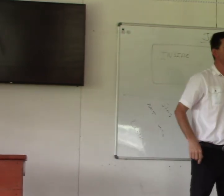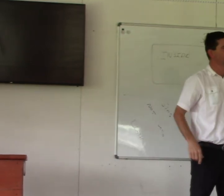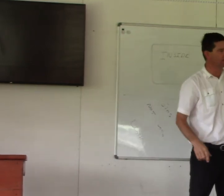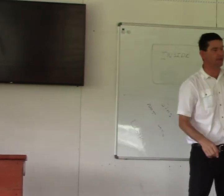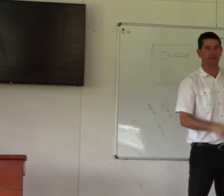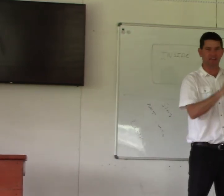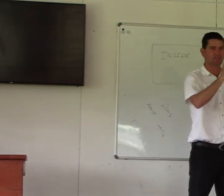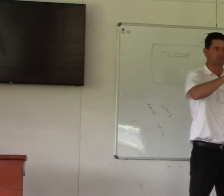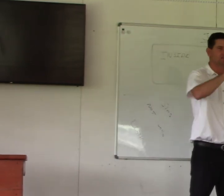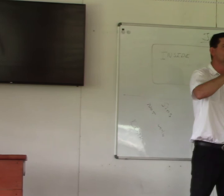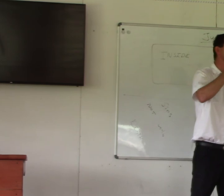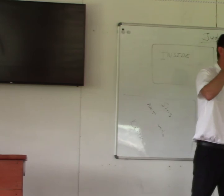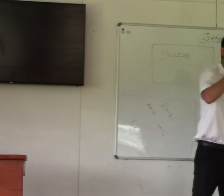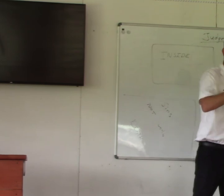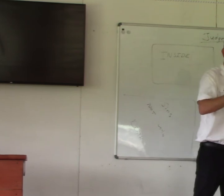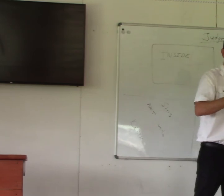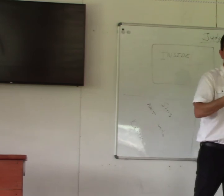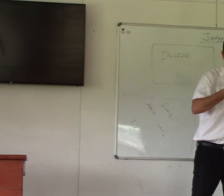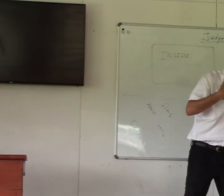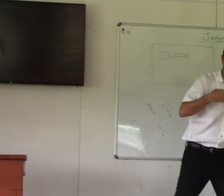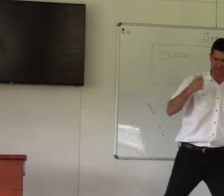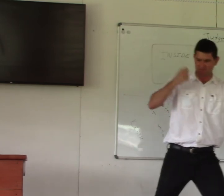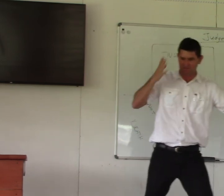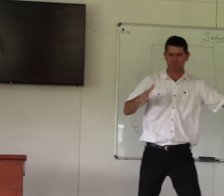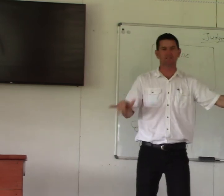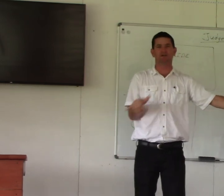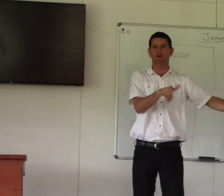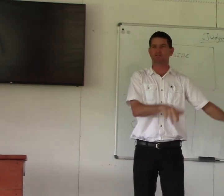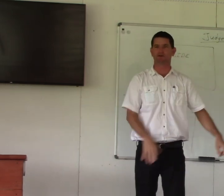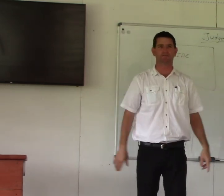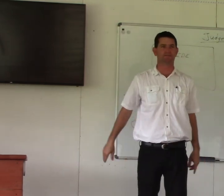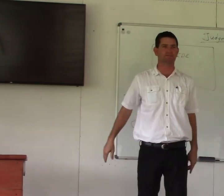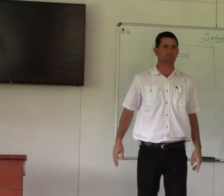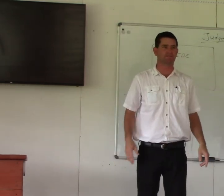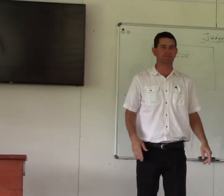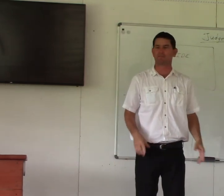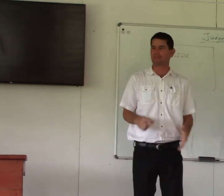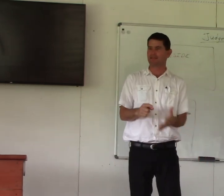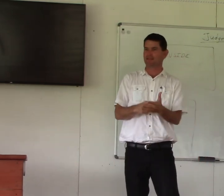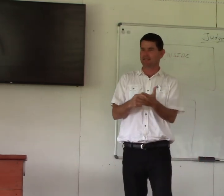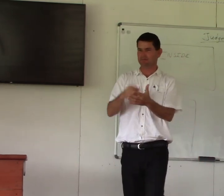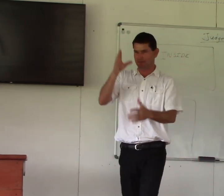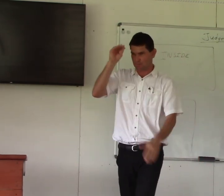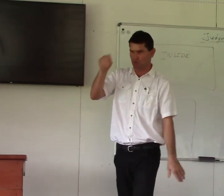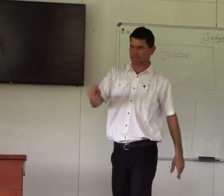he, sinner, me, sinner also. Sometimes boys,